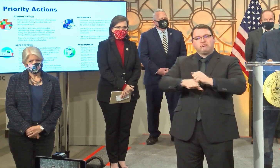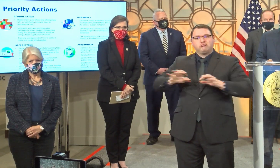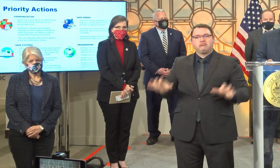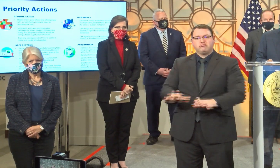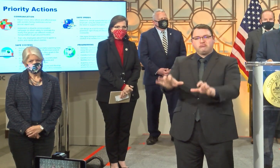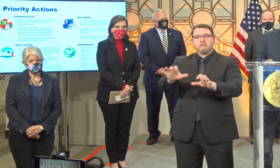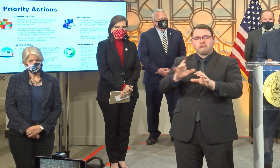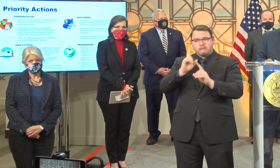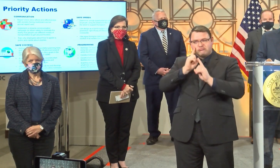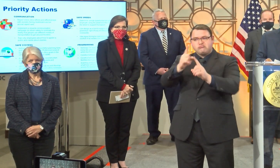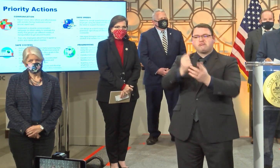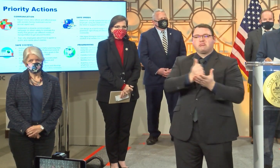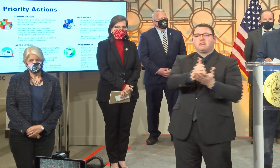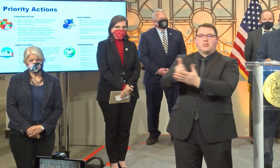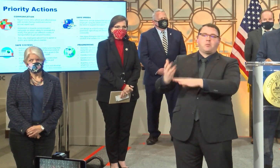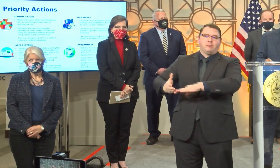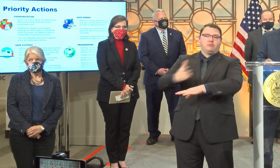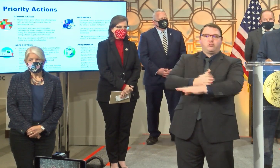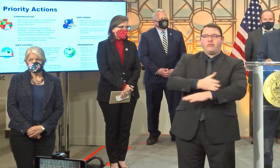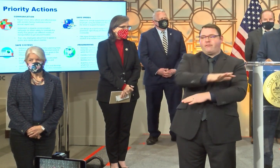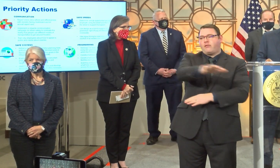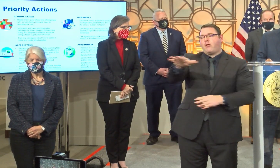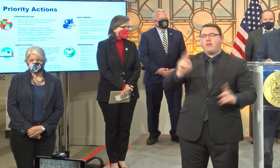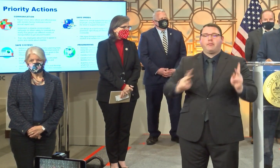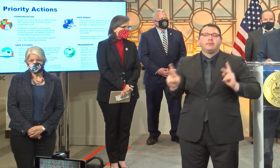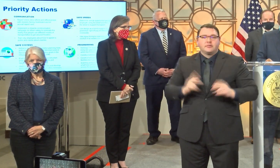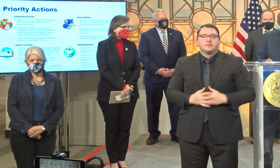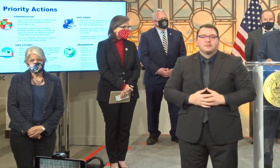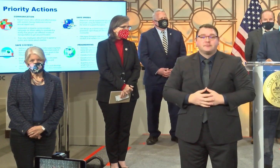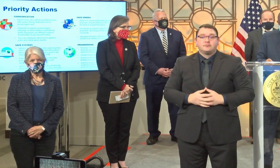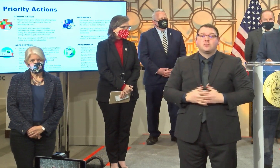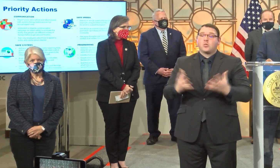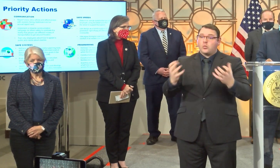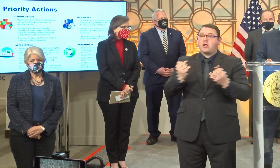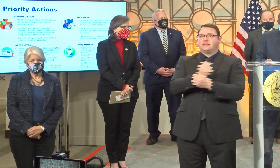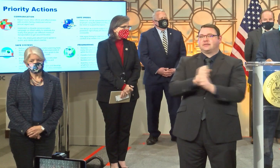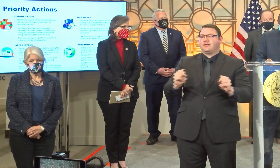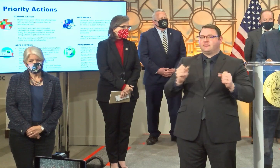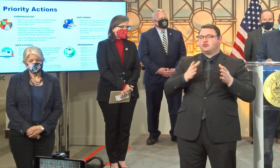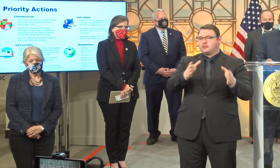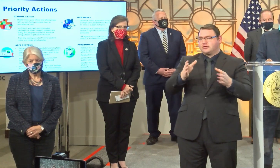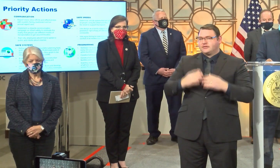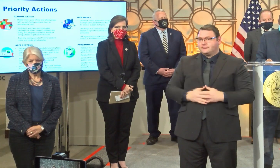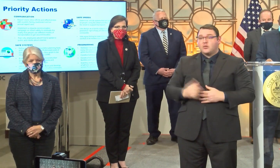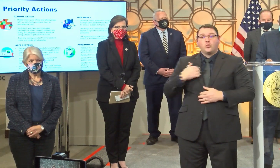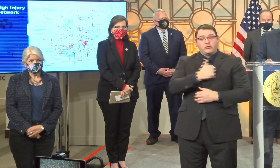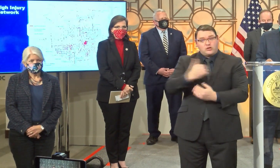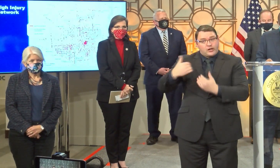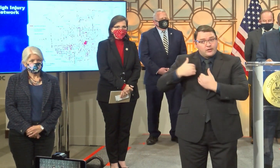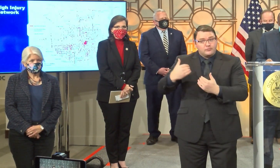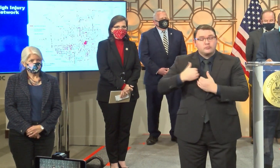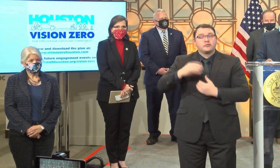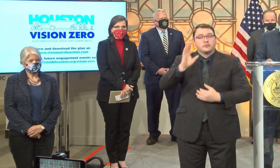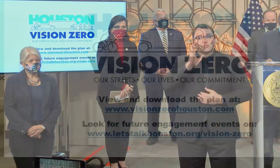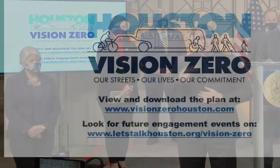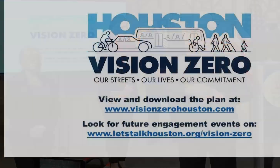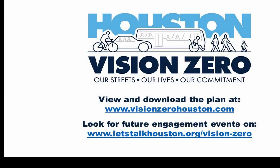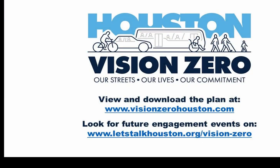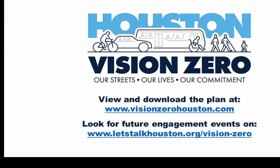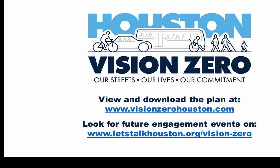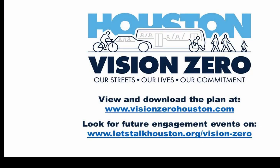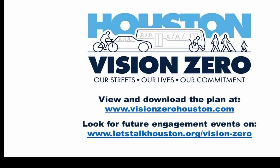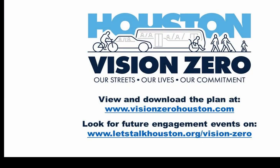streets, and we hold ourselves accountable for implementing this plan. Lastly, together we can create change. Together we can